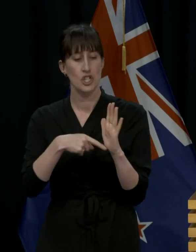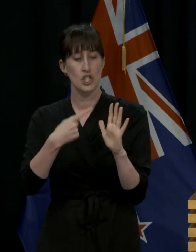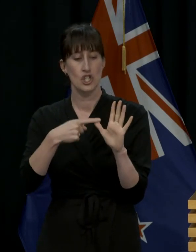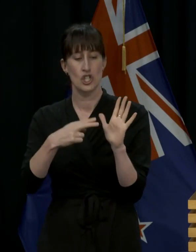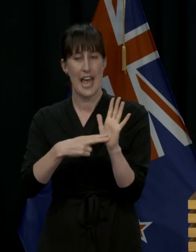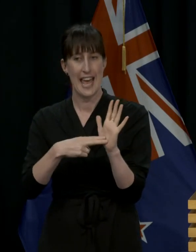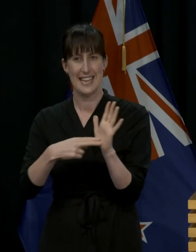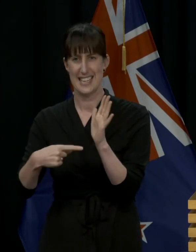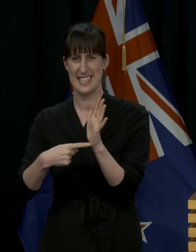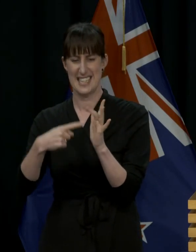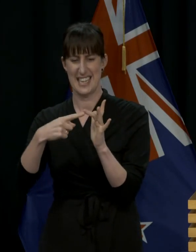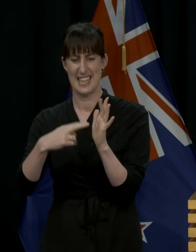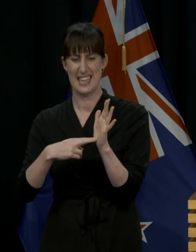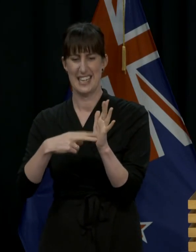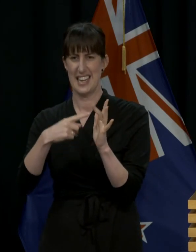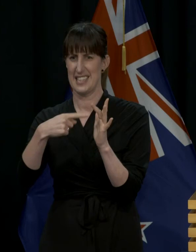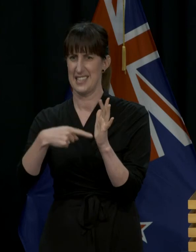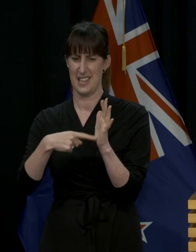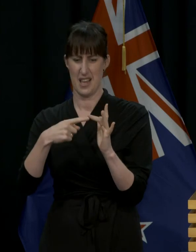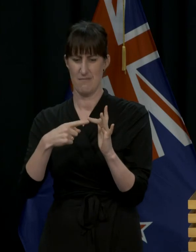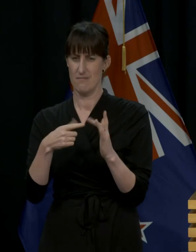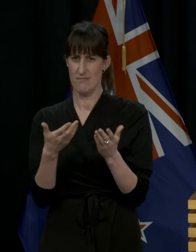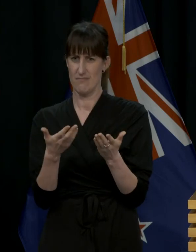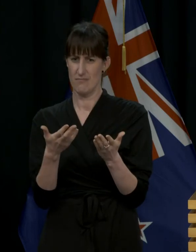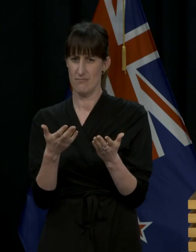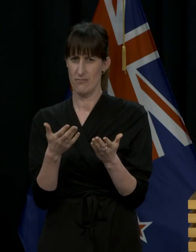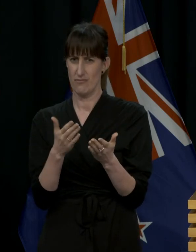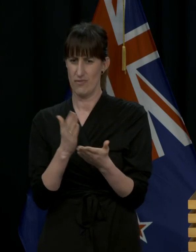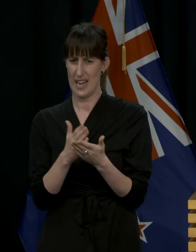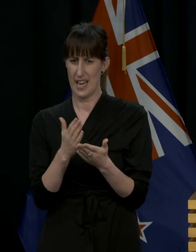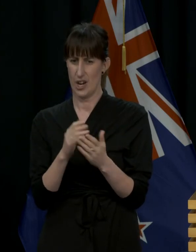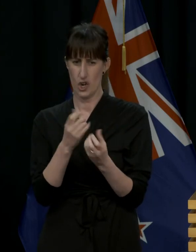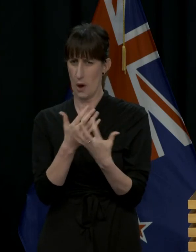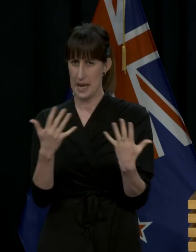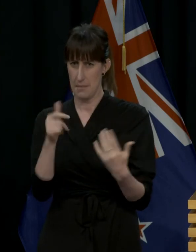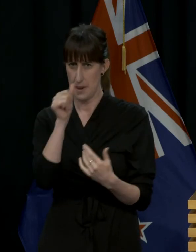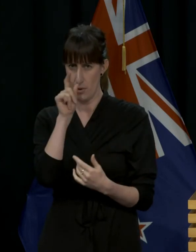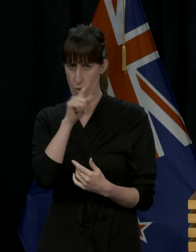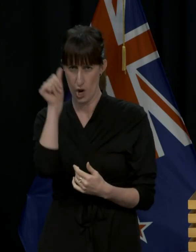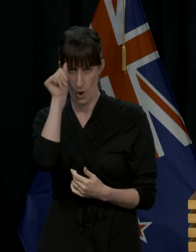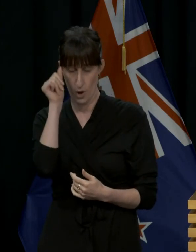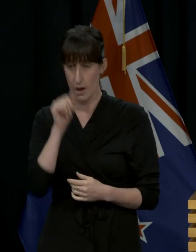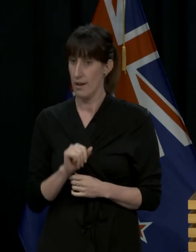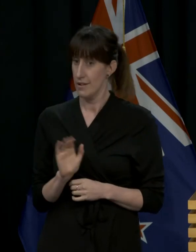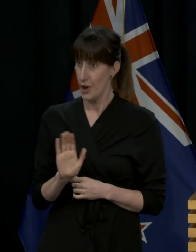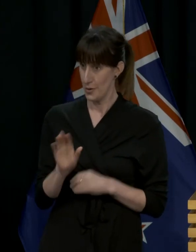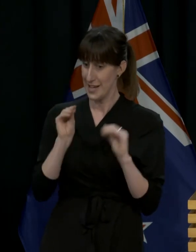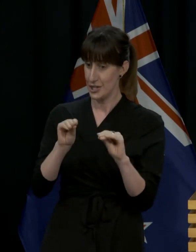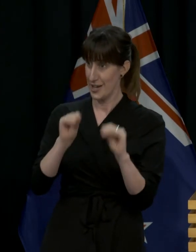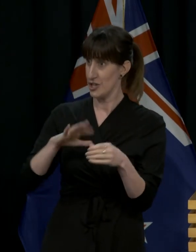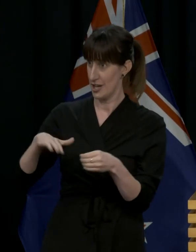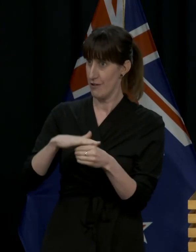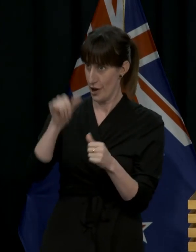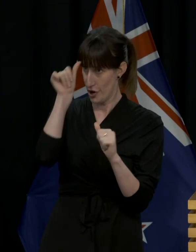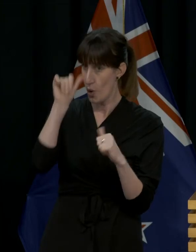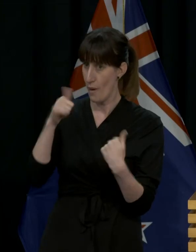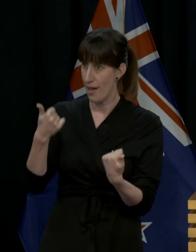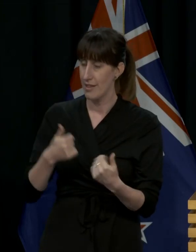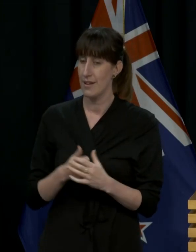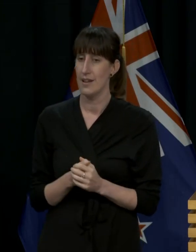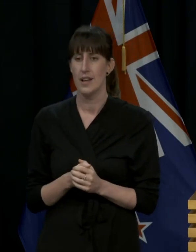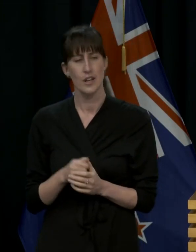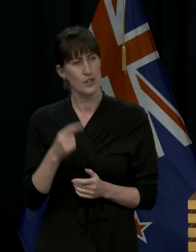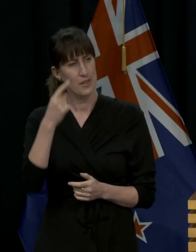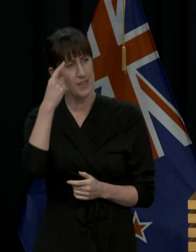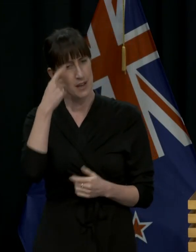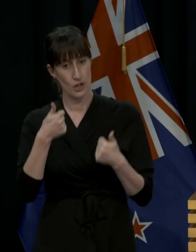Tinetti is relatively unknown in the biggest scope of things. Not to the education sector. Do you think she'll be a good fit for